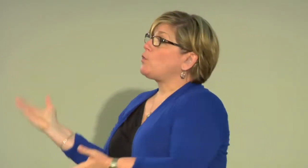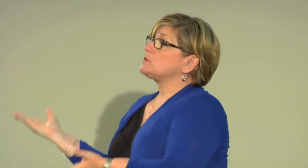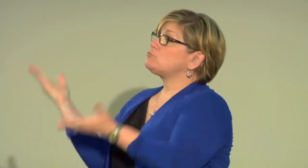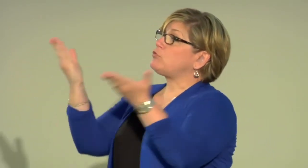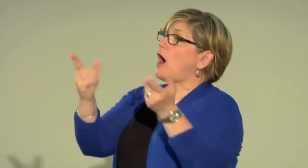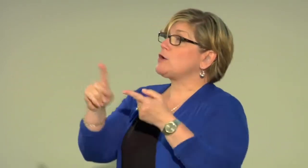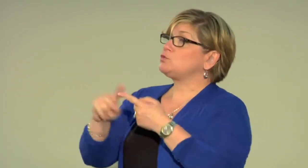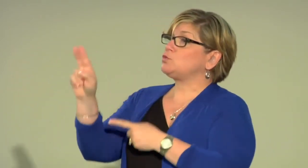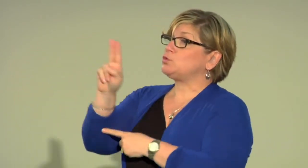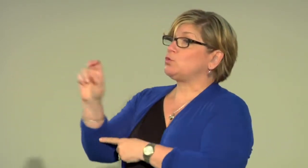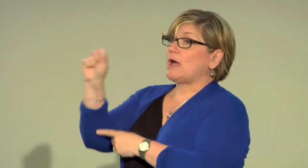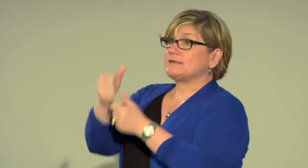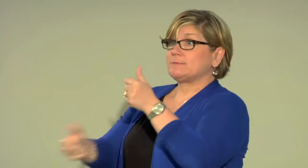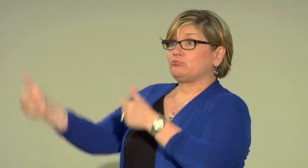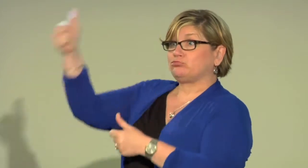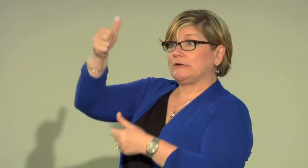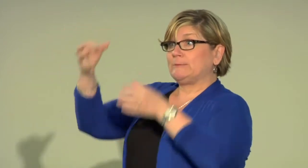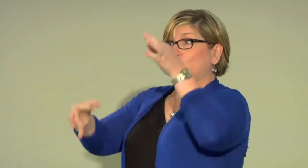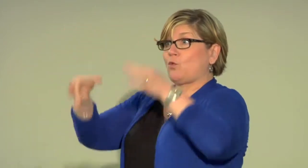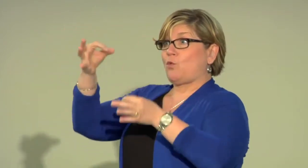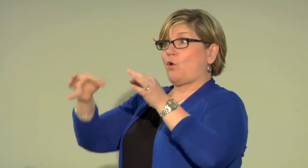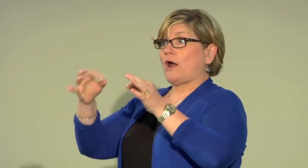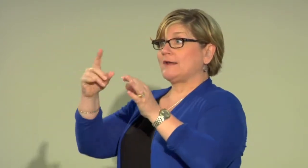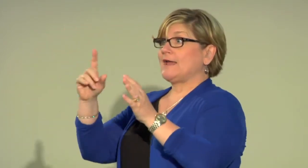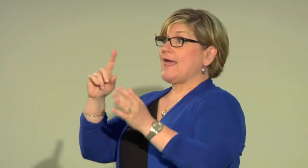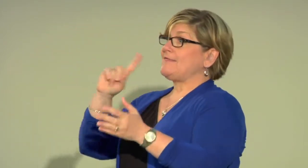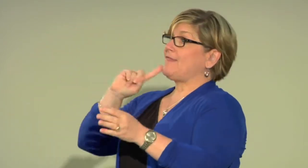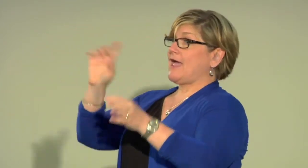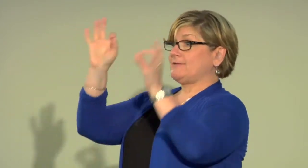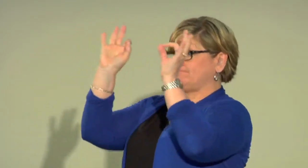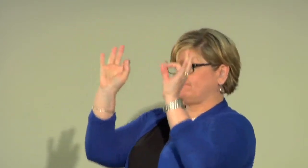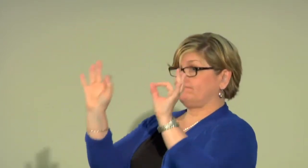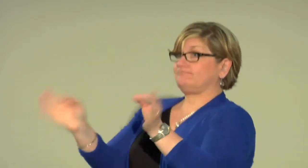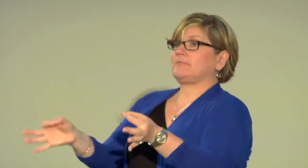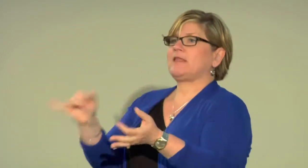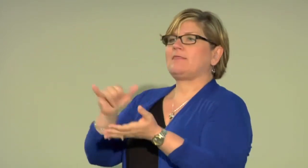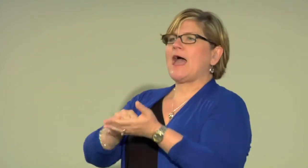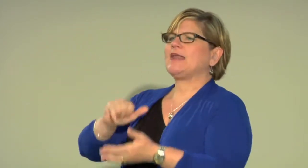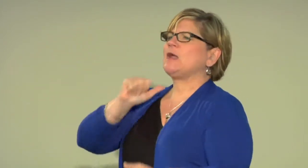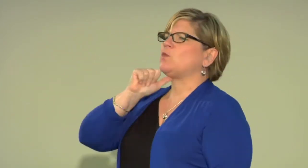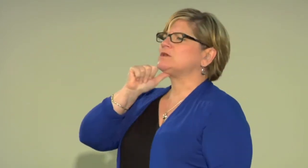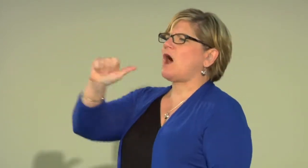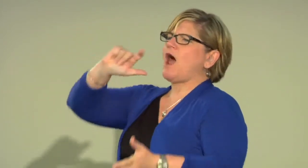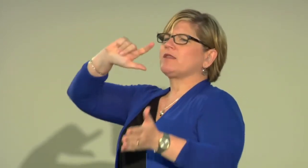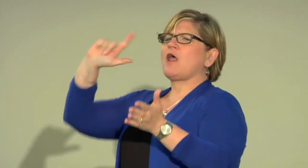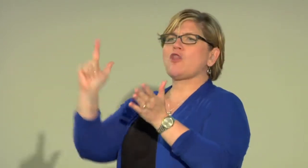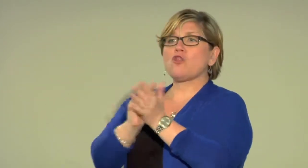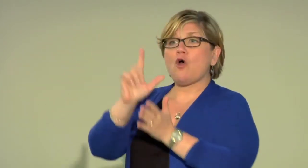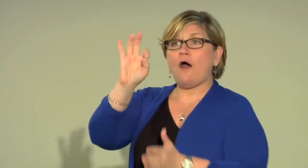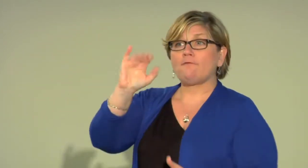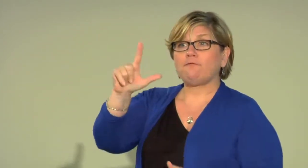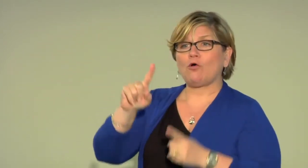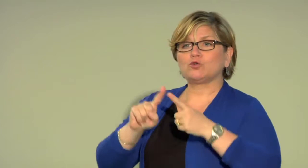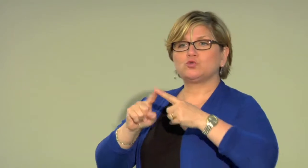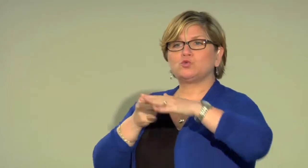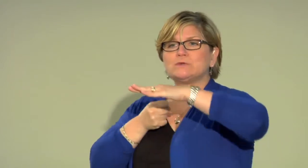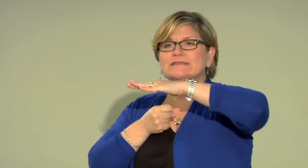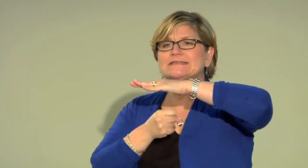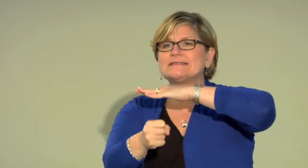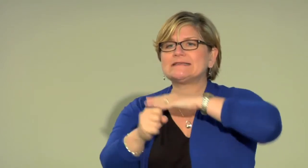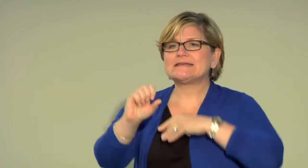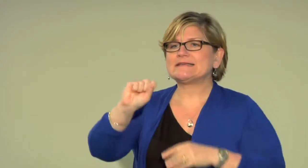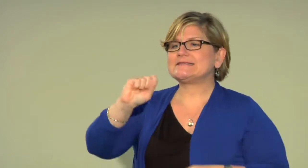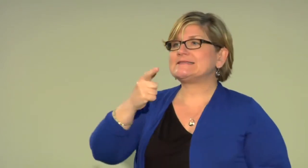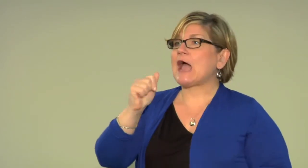they ended up staying for an extended period of time. The case went to U.S. Supreme Court, and it was